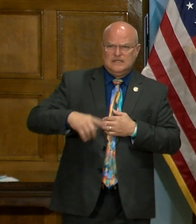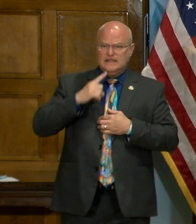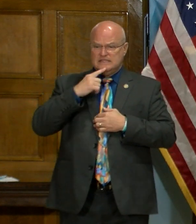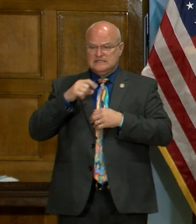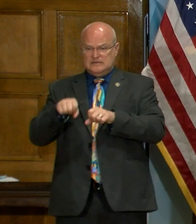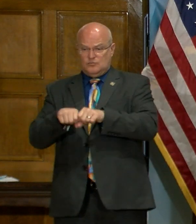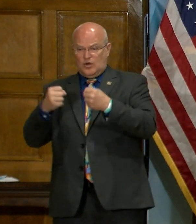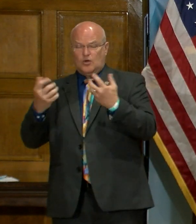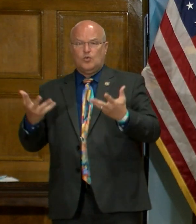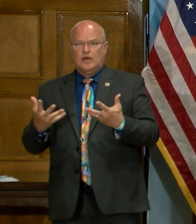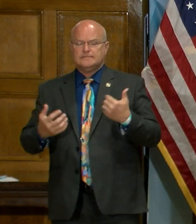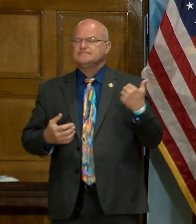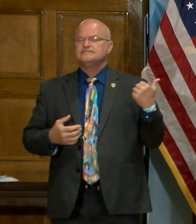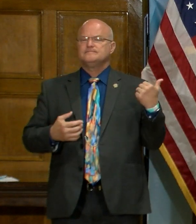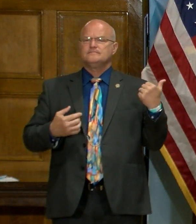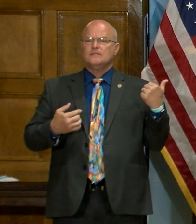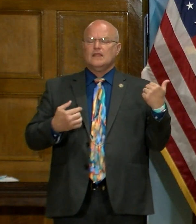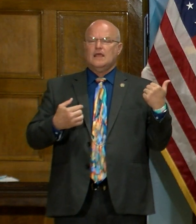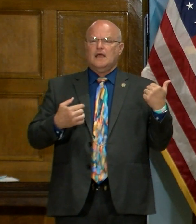or? I